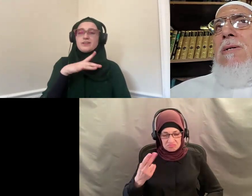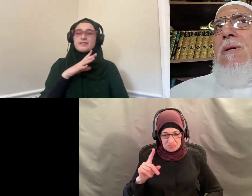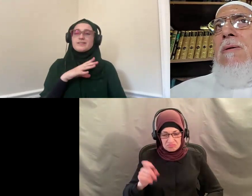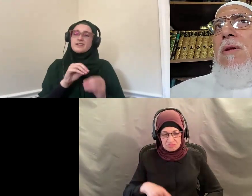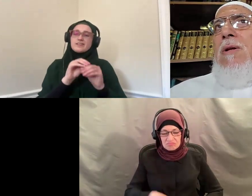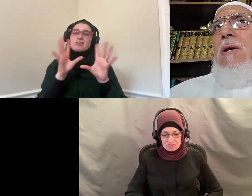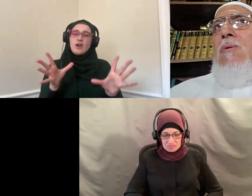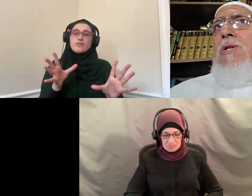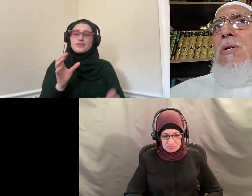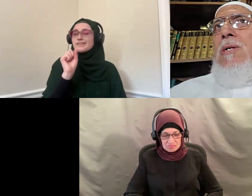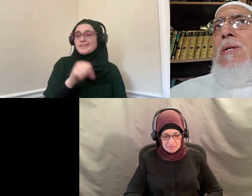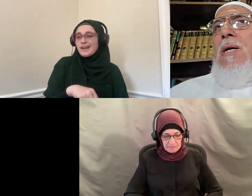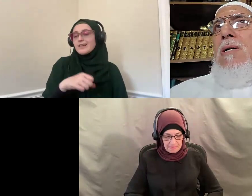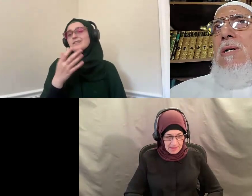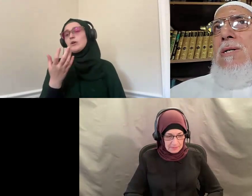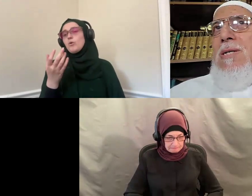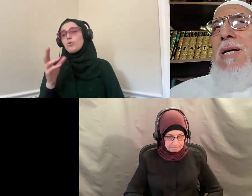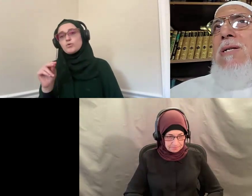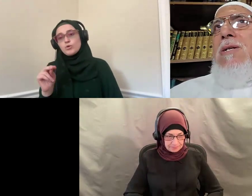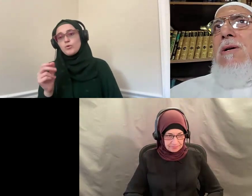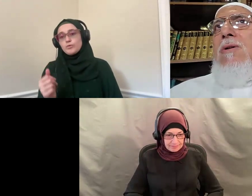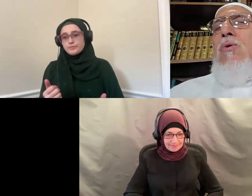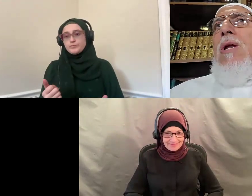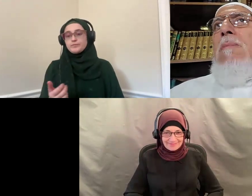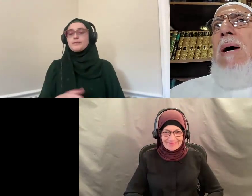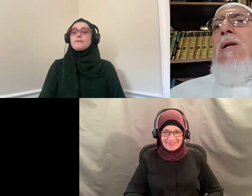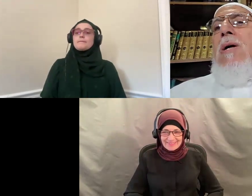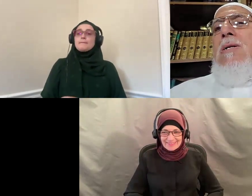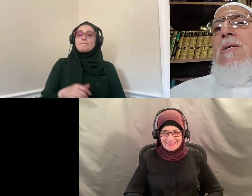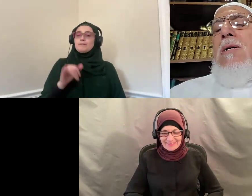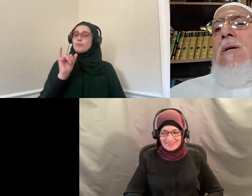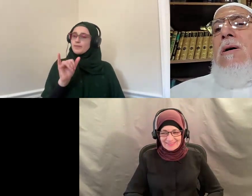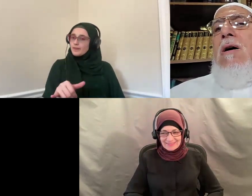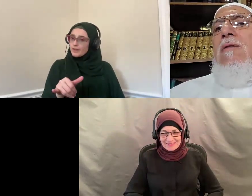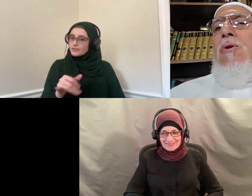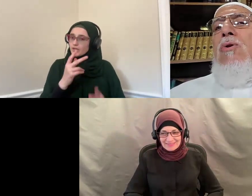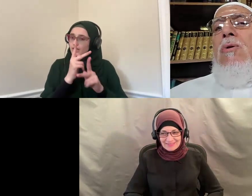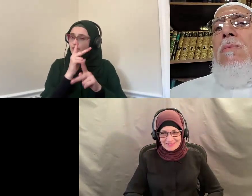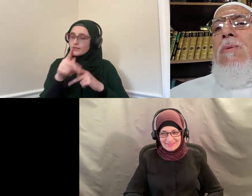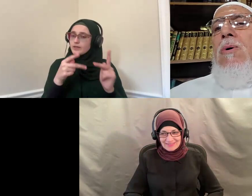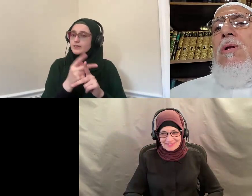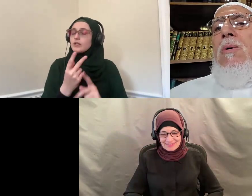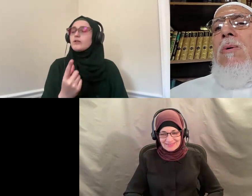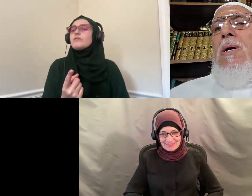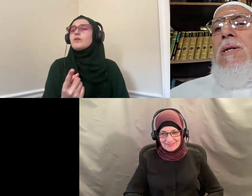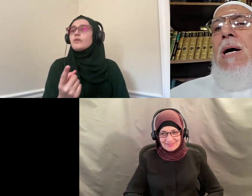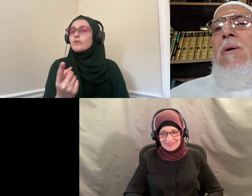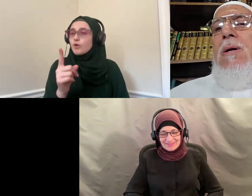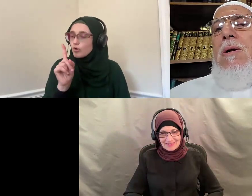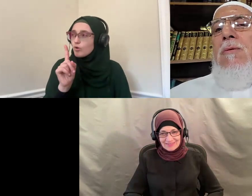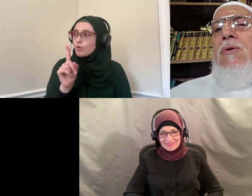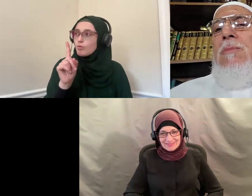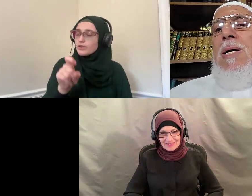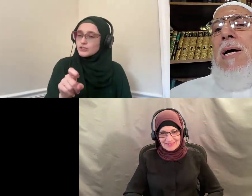the answer. The question seeks to remind us of who brought the water